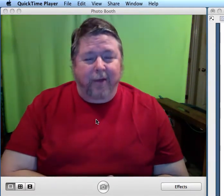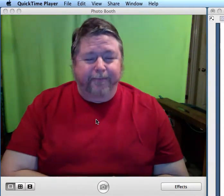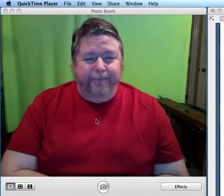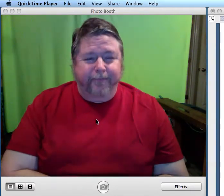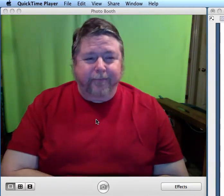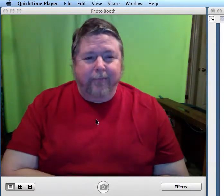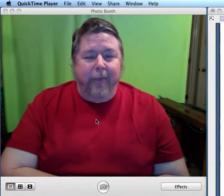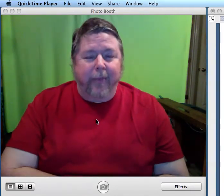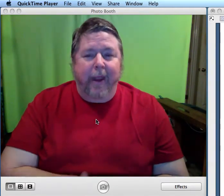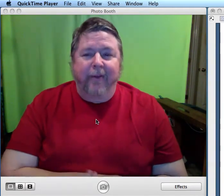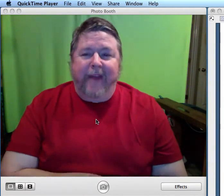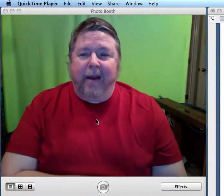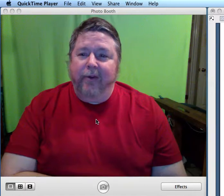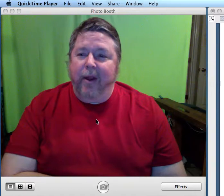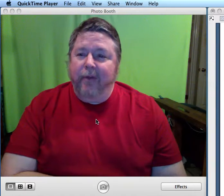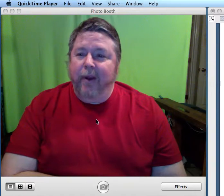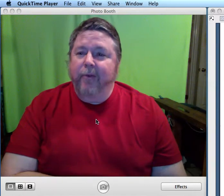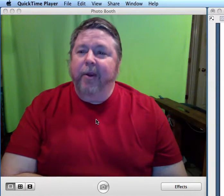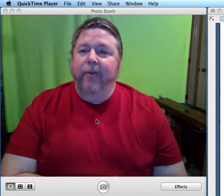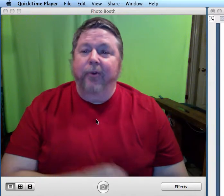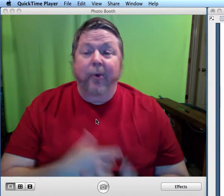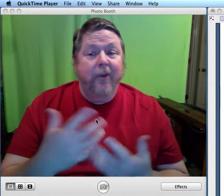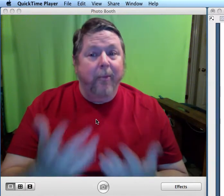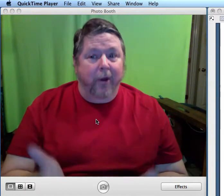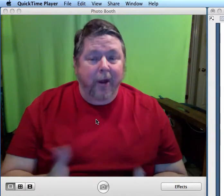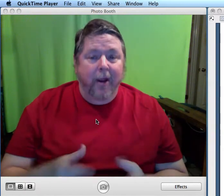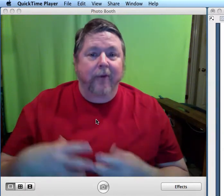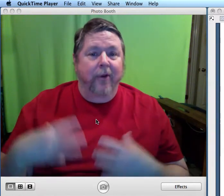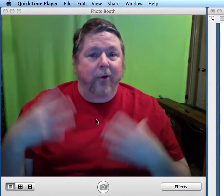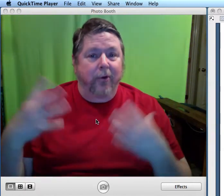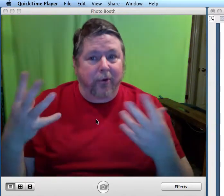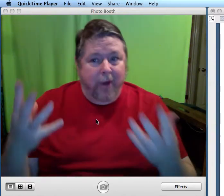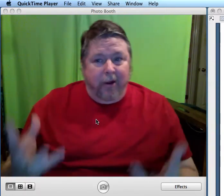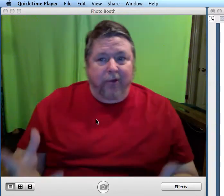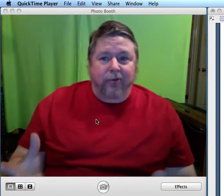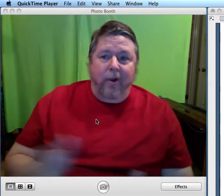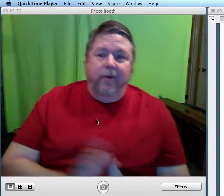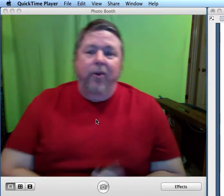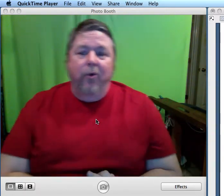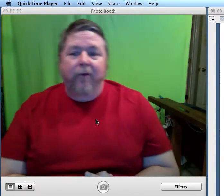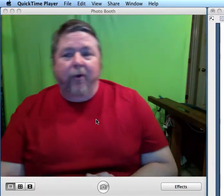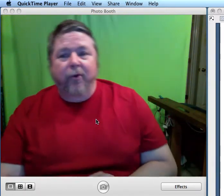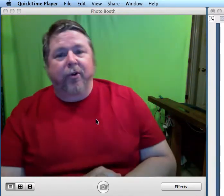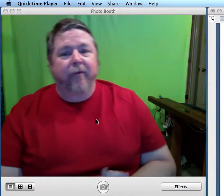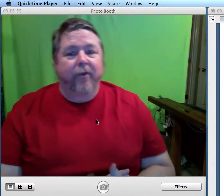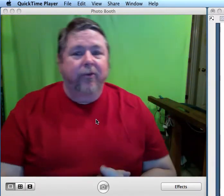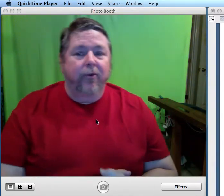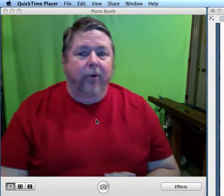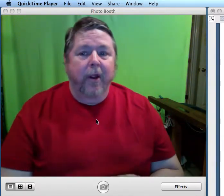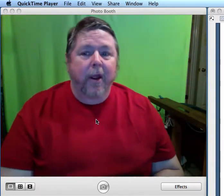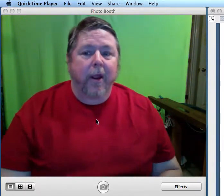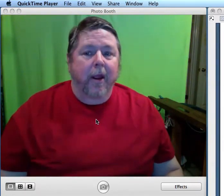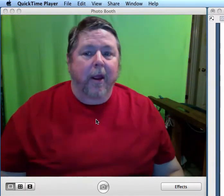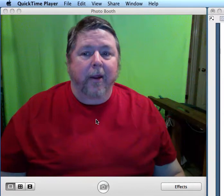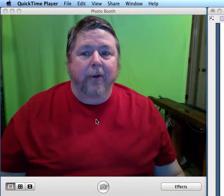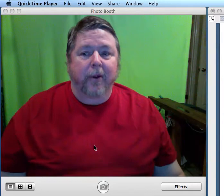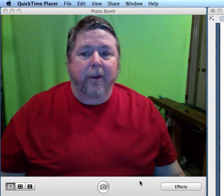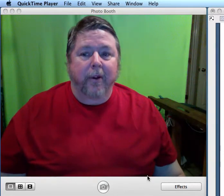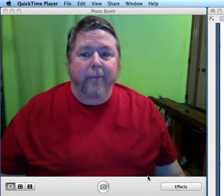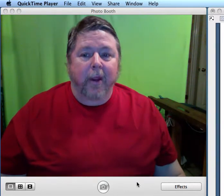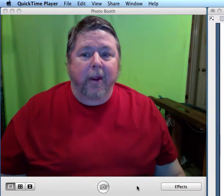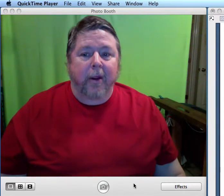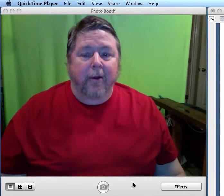It's not exactly translation because you're doing a summary. So you're constructing your version of this story, and